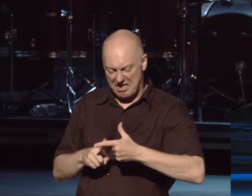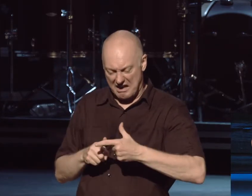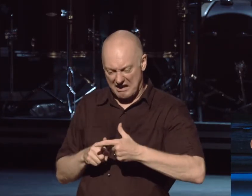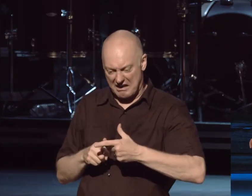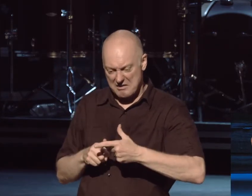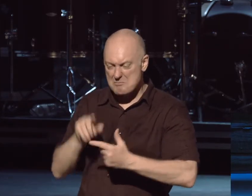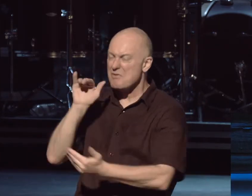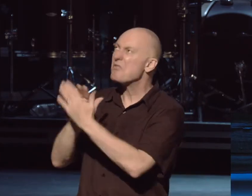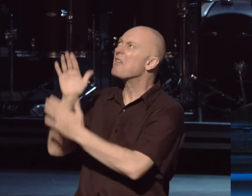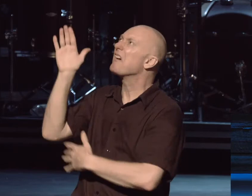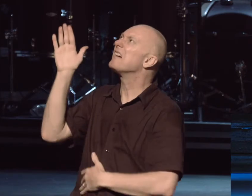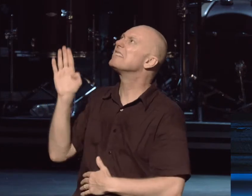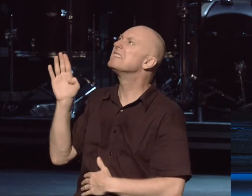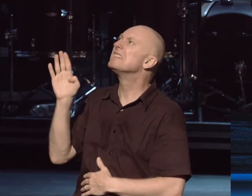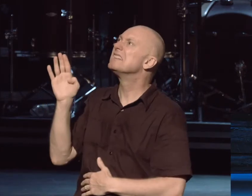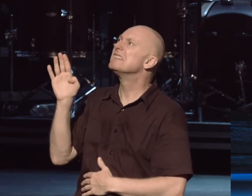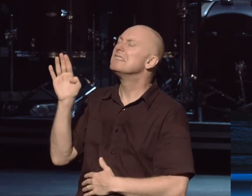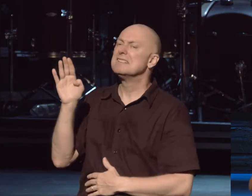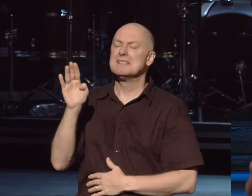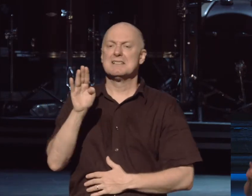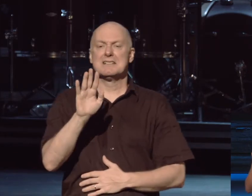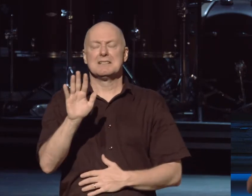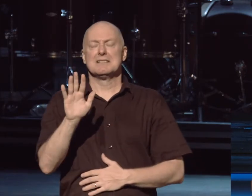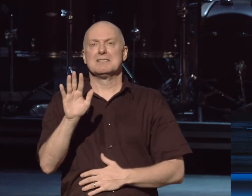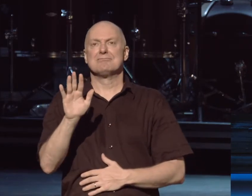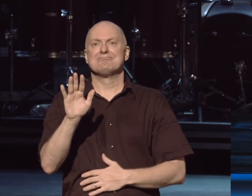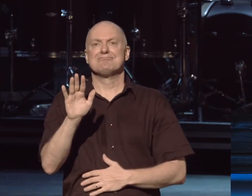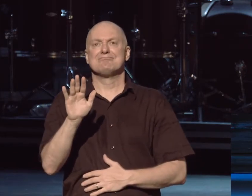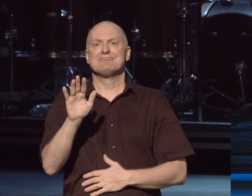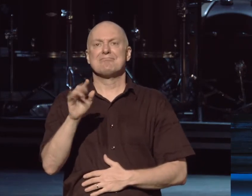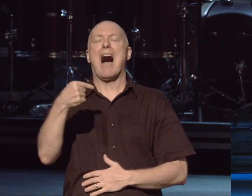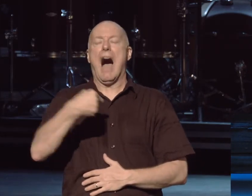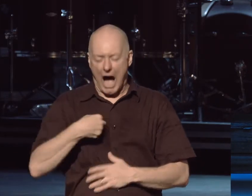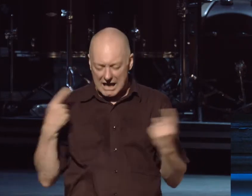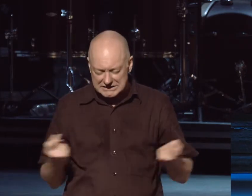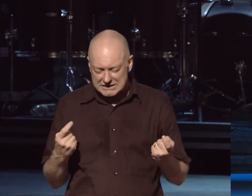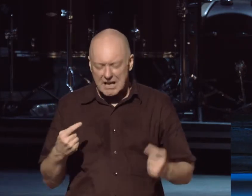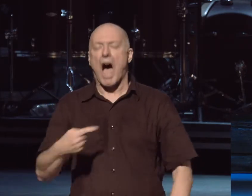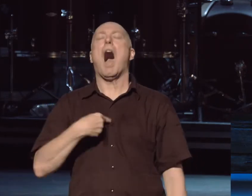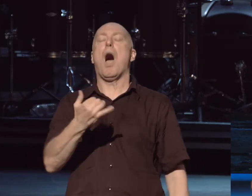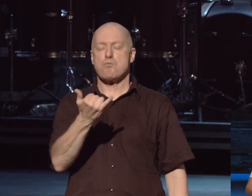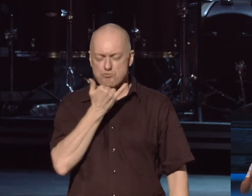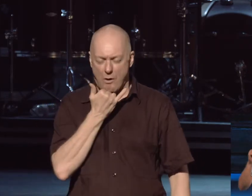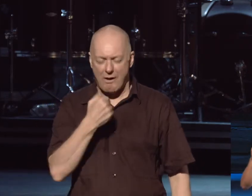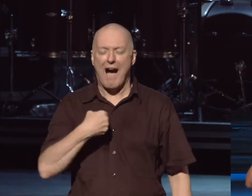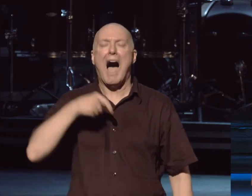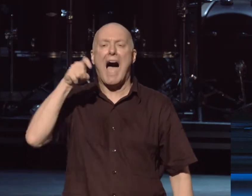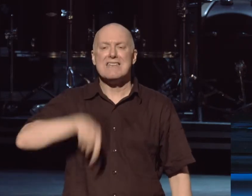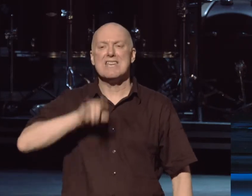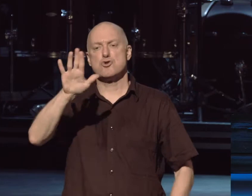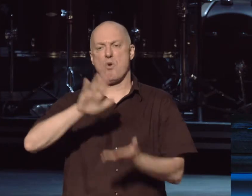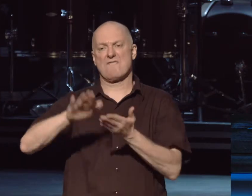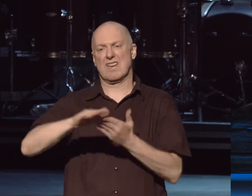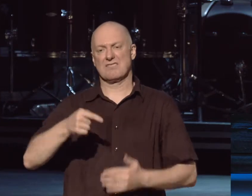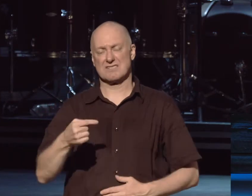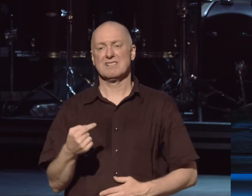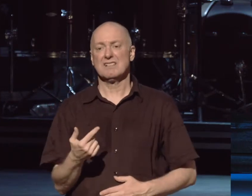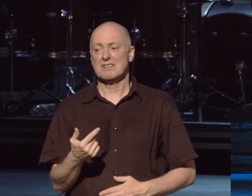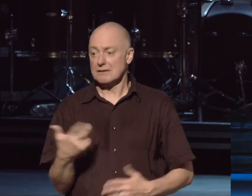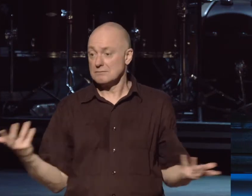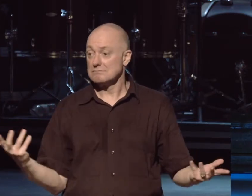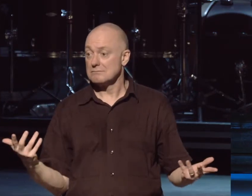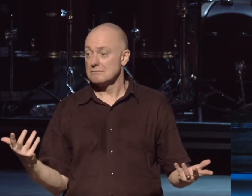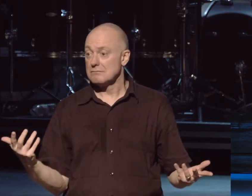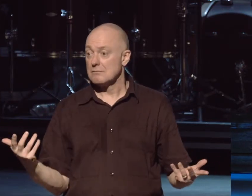first and to say, love, I have sinned. I was wrong. I need your forgiveness. I have literally seen my